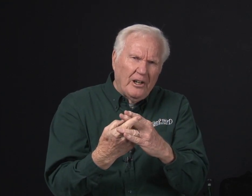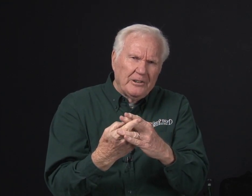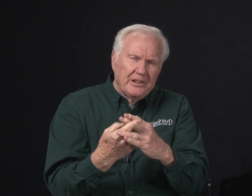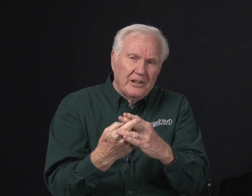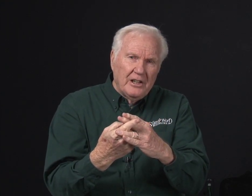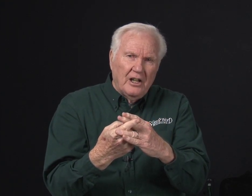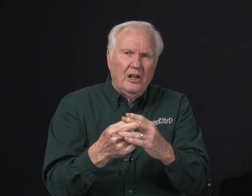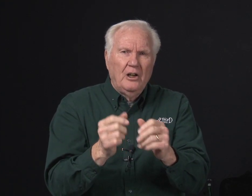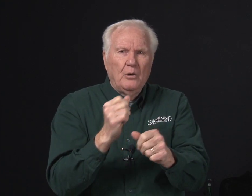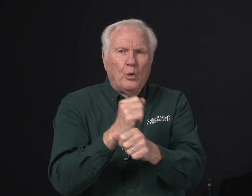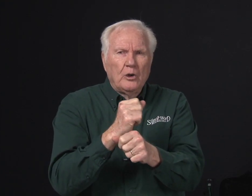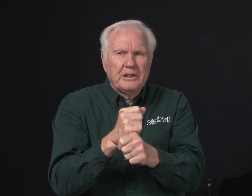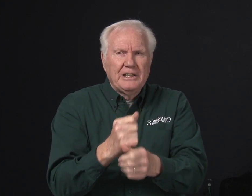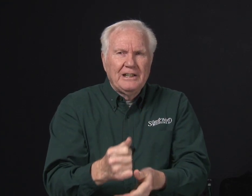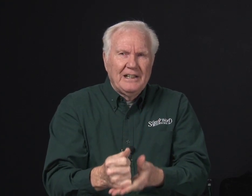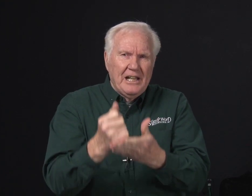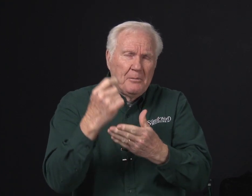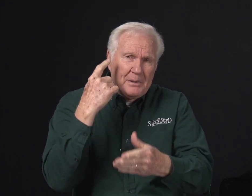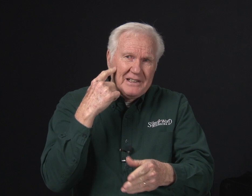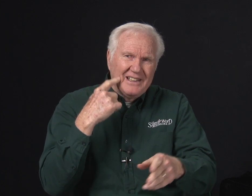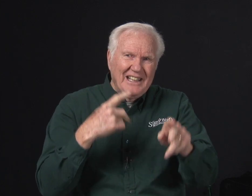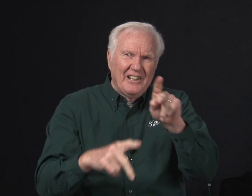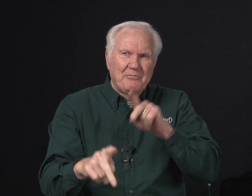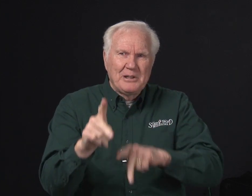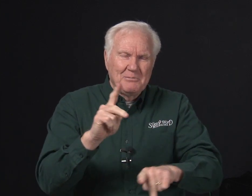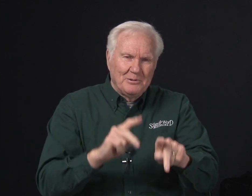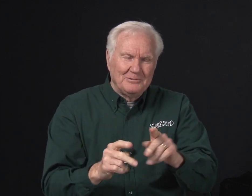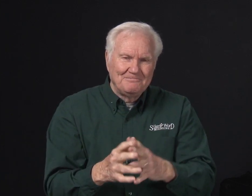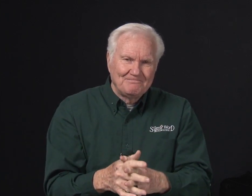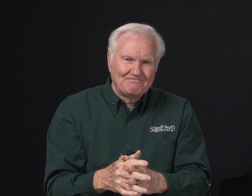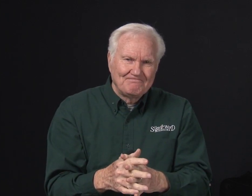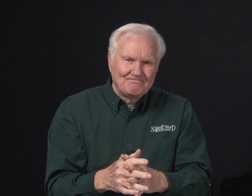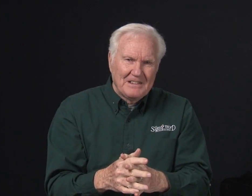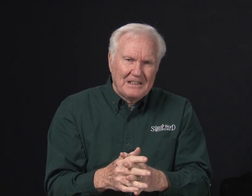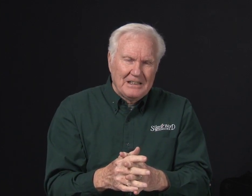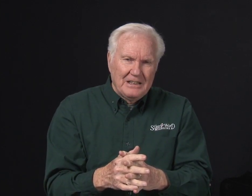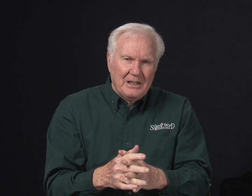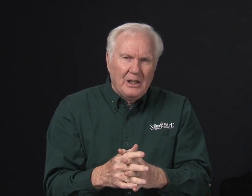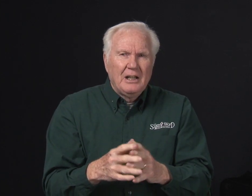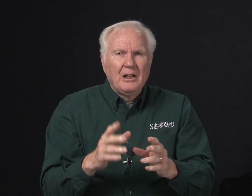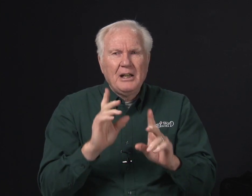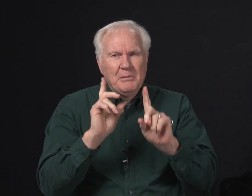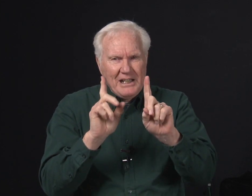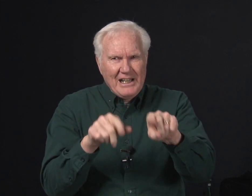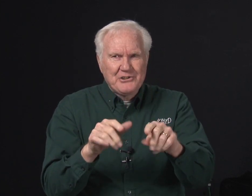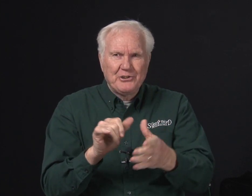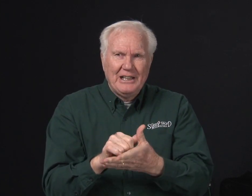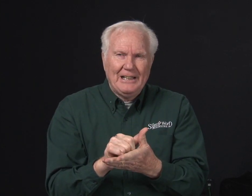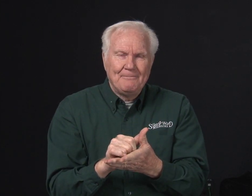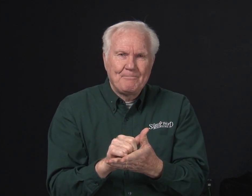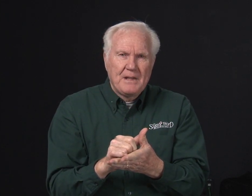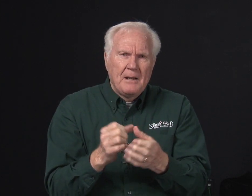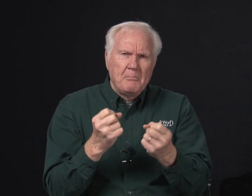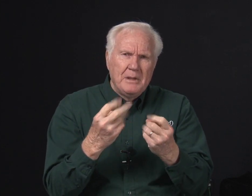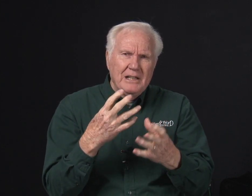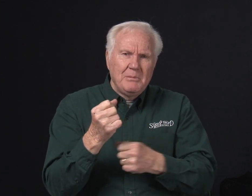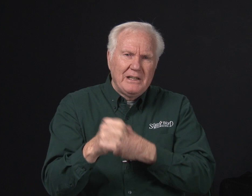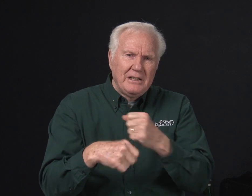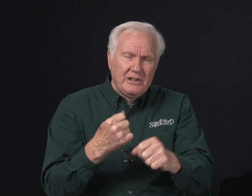start working and helping deaf people? Let me answer that. Many, many